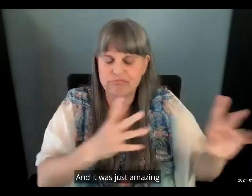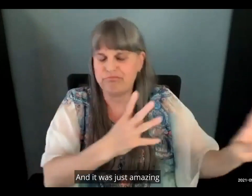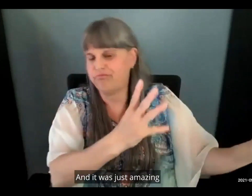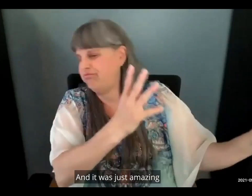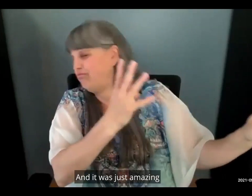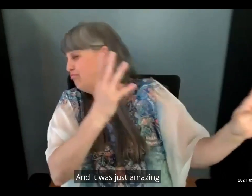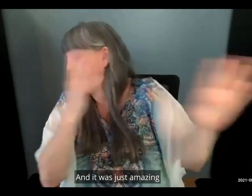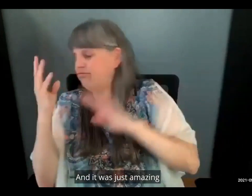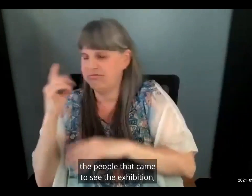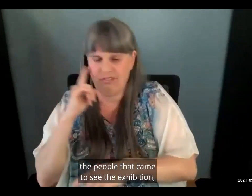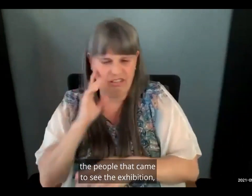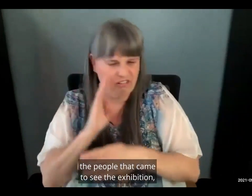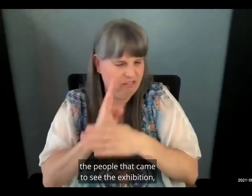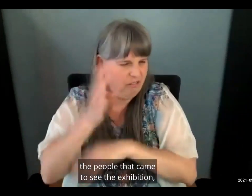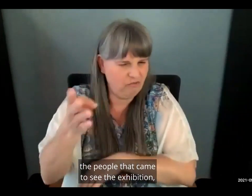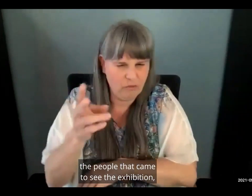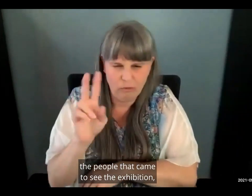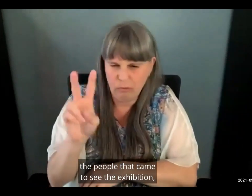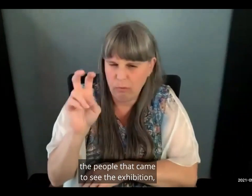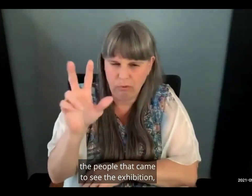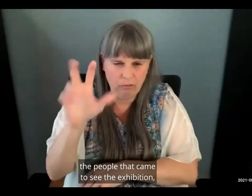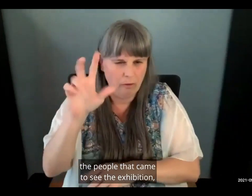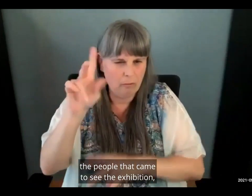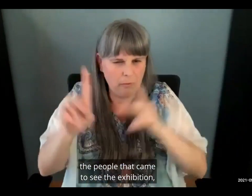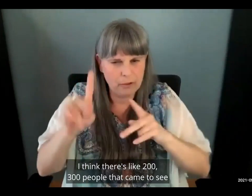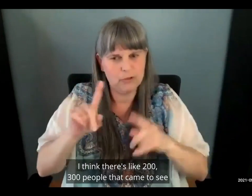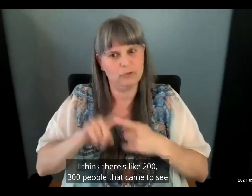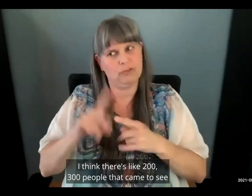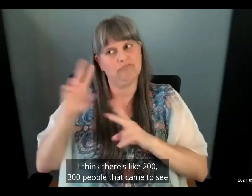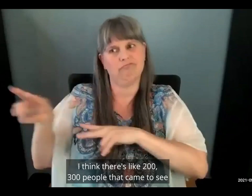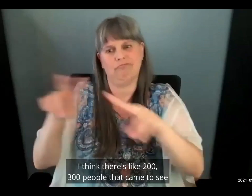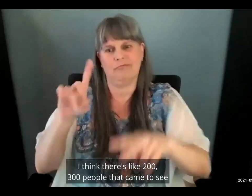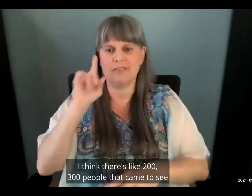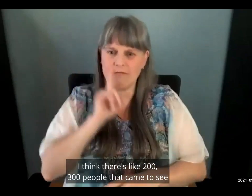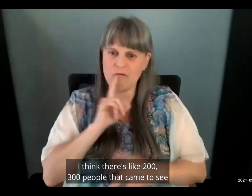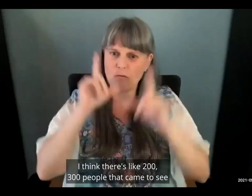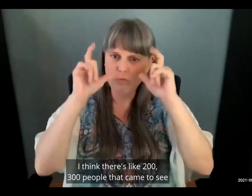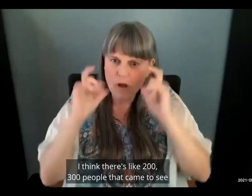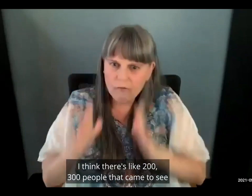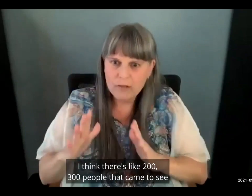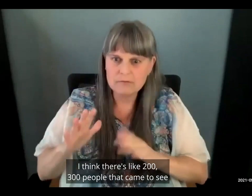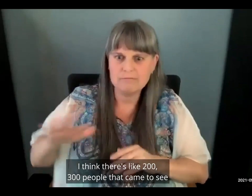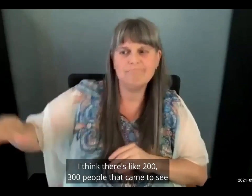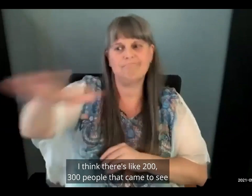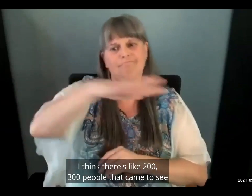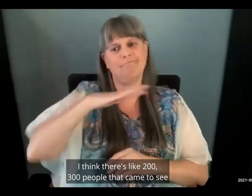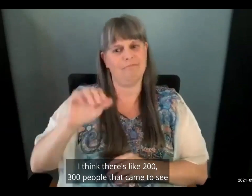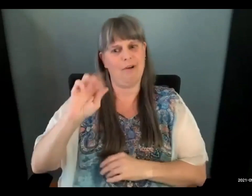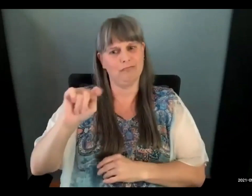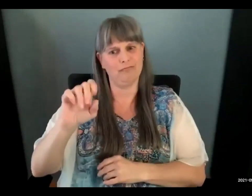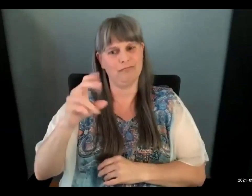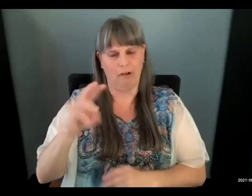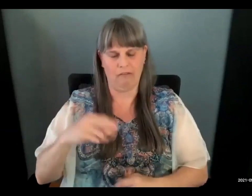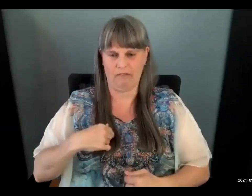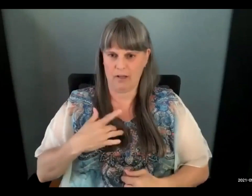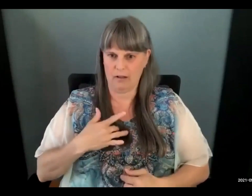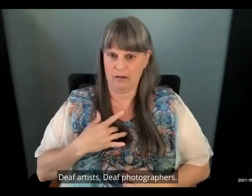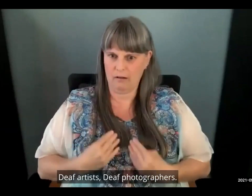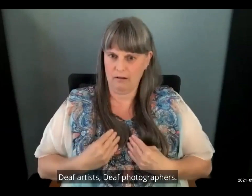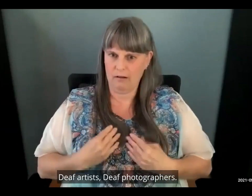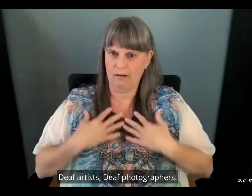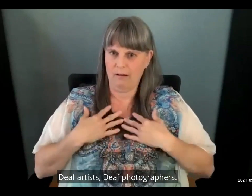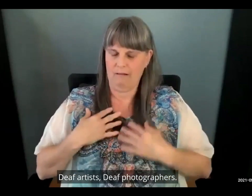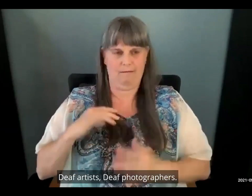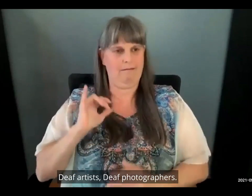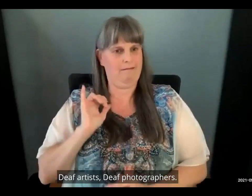And it was just amazing, the people that came to see the exhibition. I think there's like 200, 300 people that came to see art,